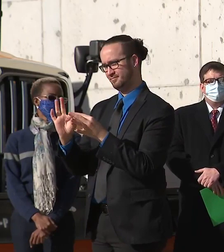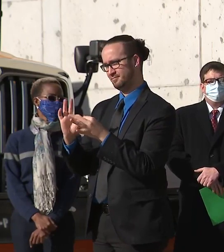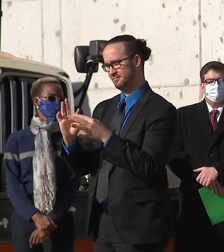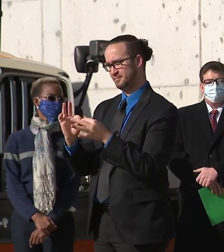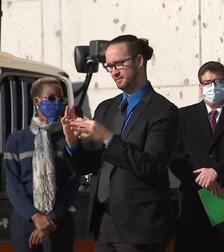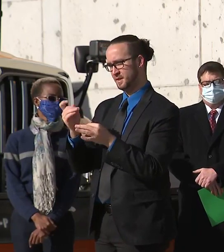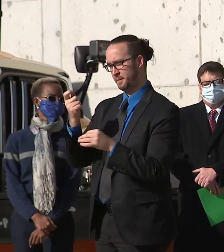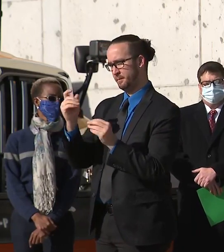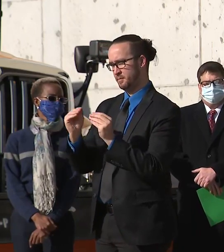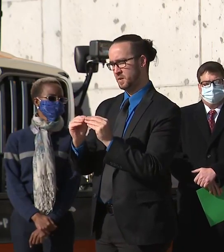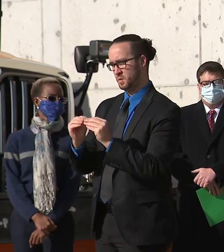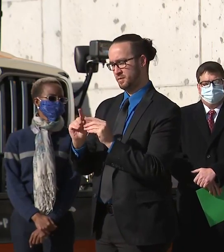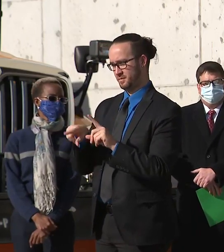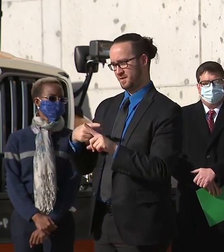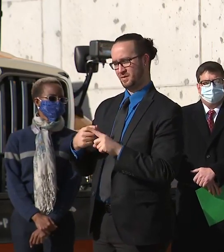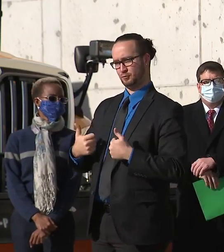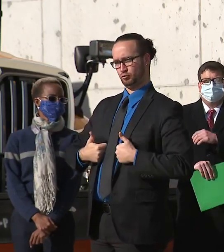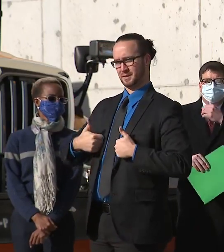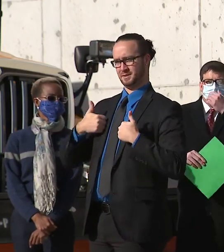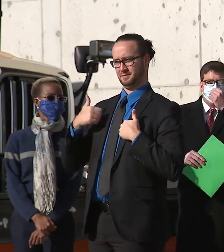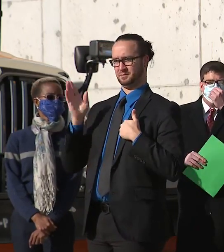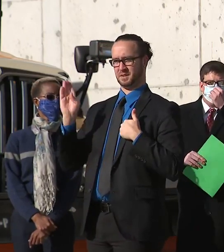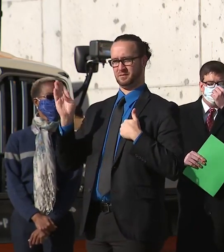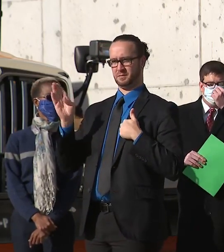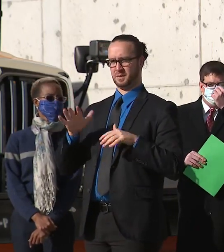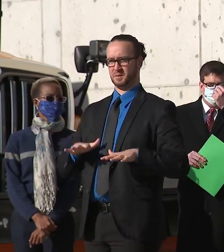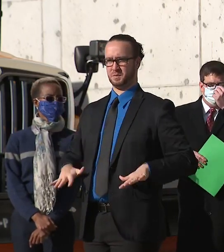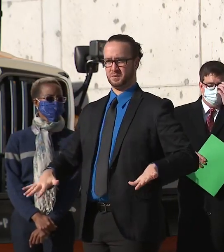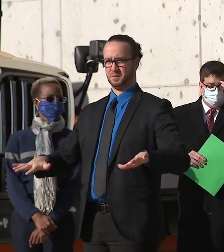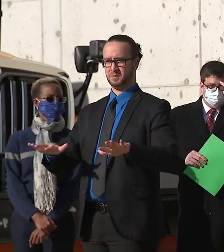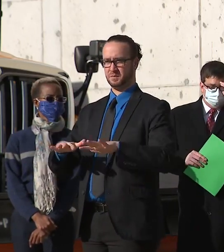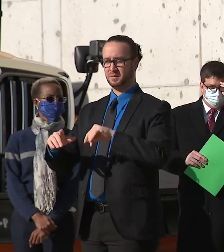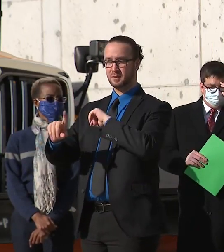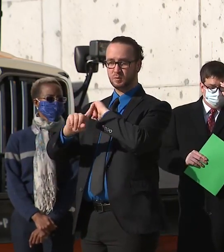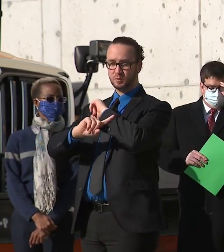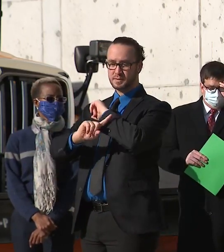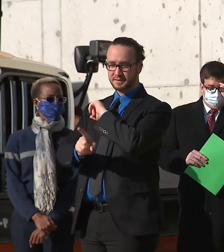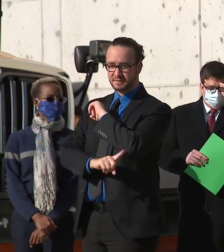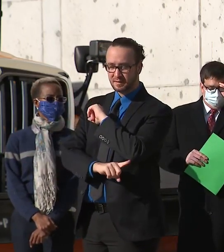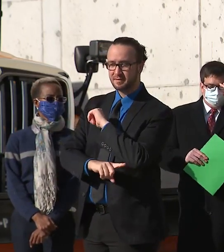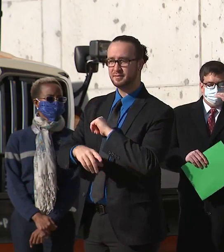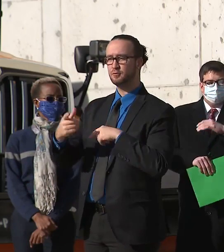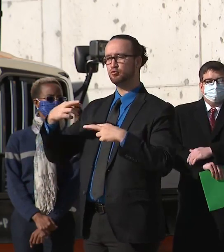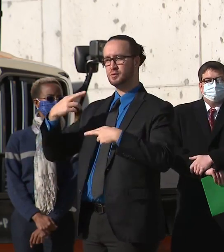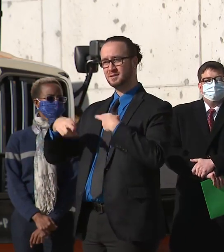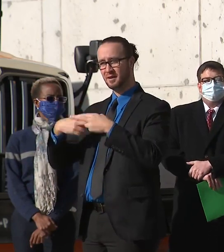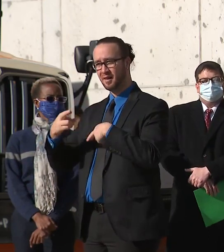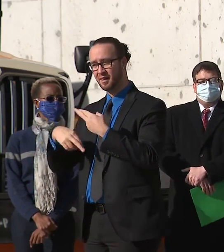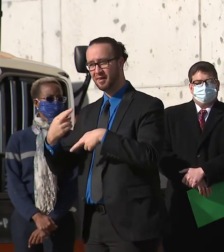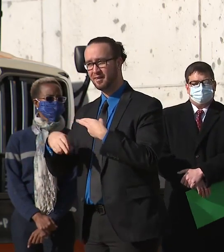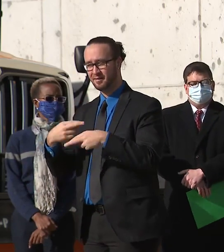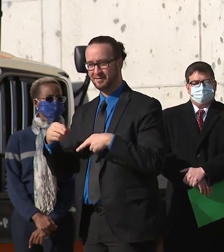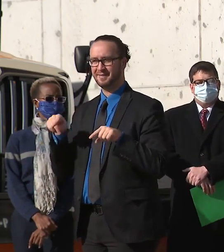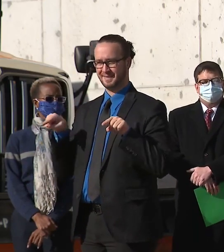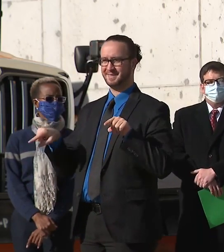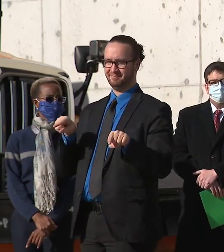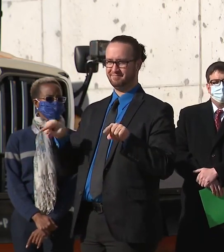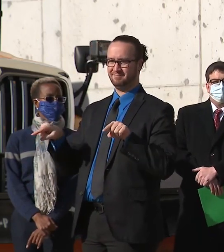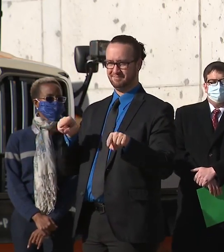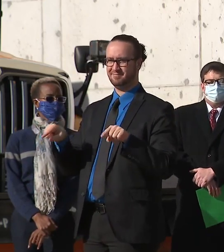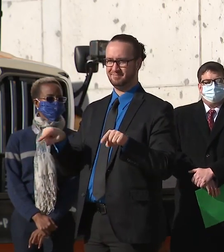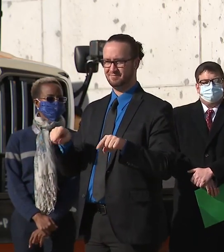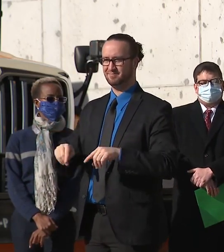of Baltimore, and that's recycling services. The previous administration said an update will be provided to the city